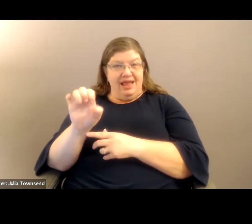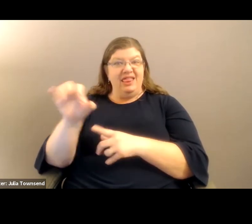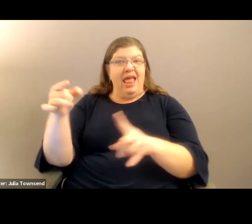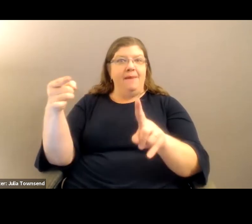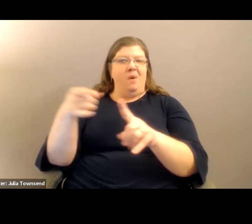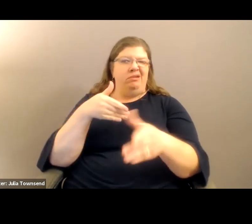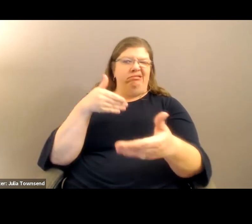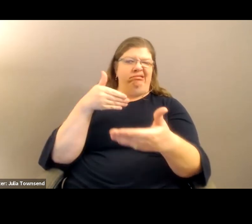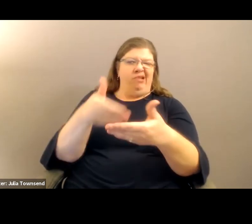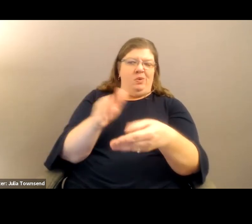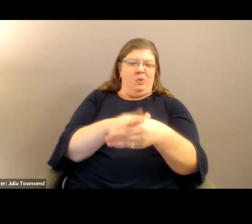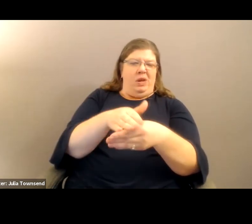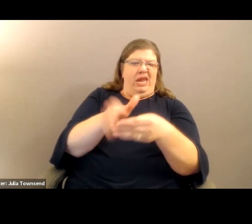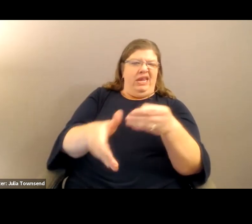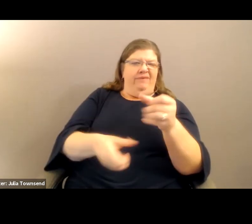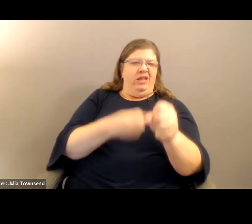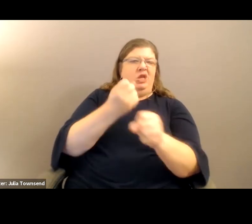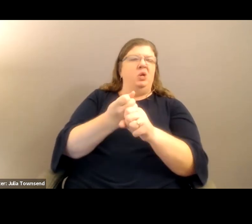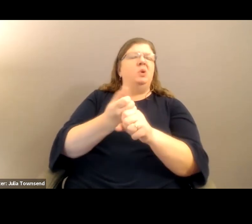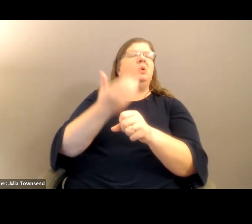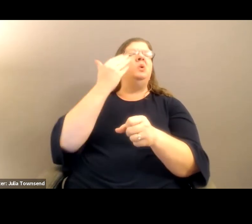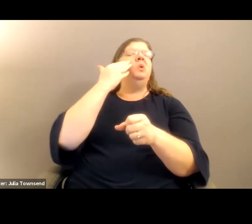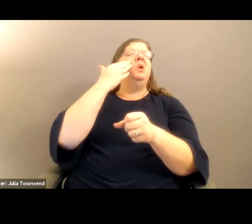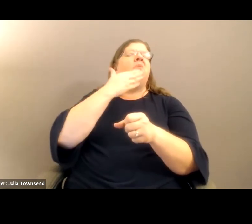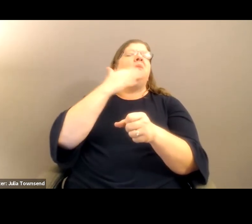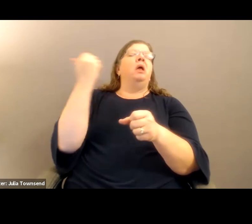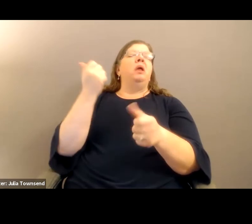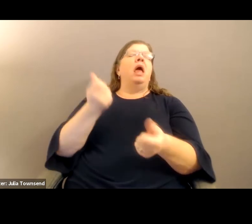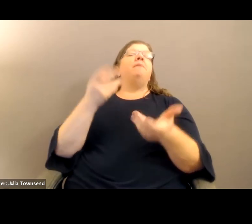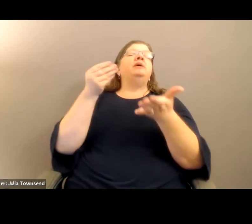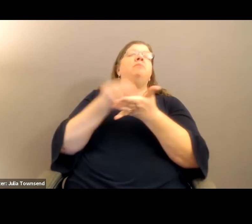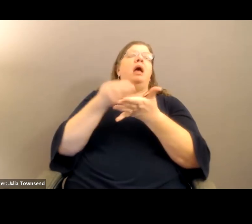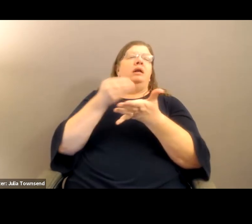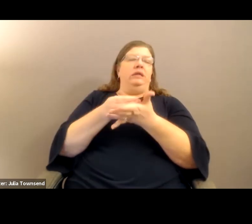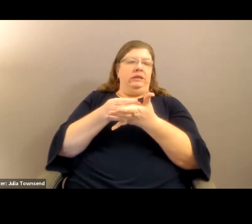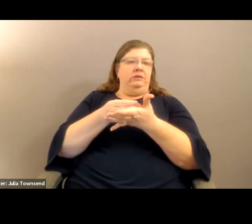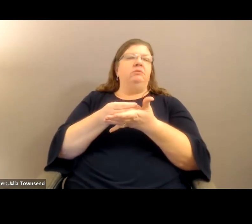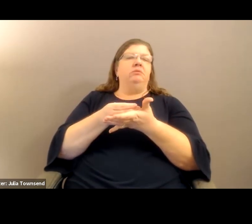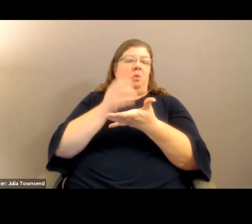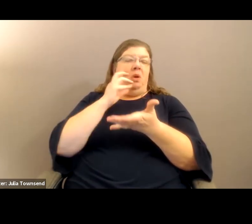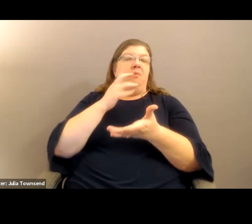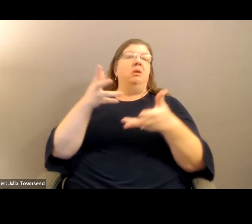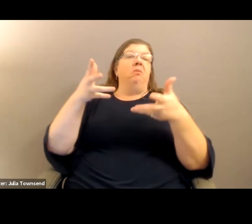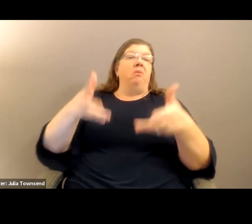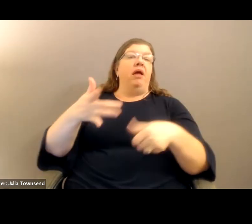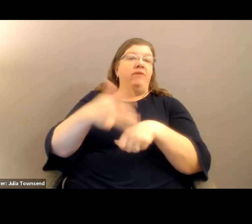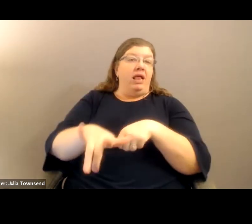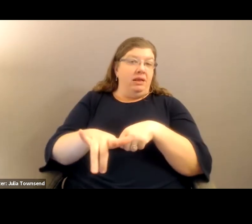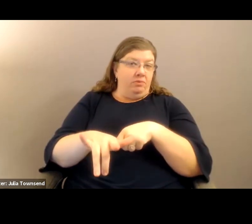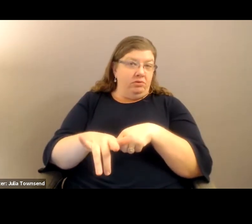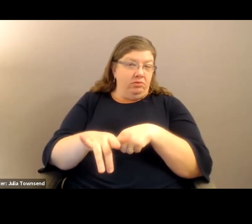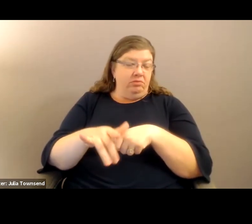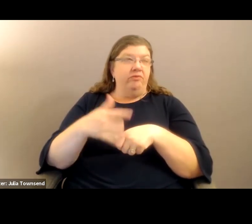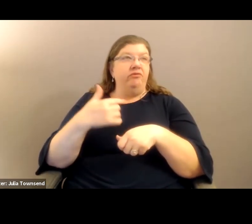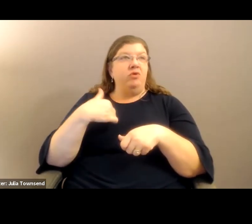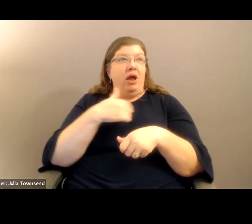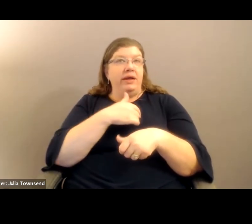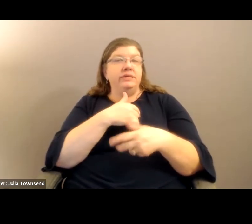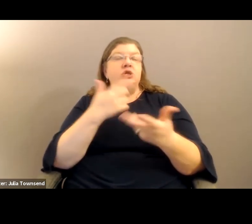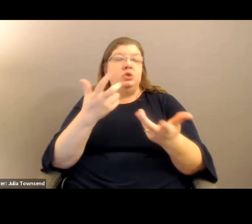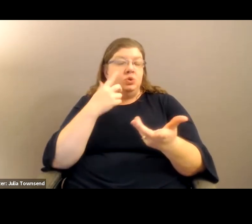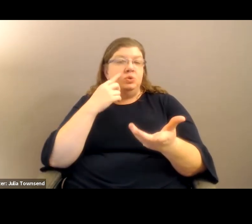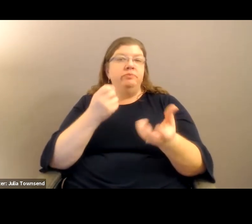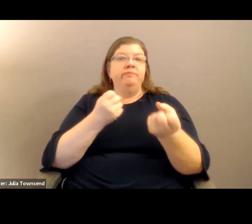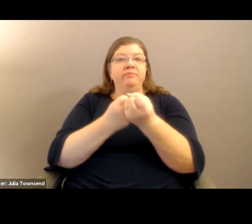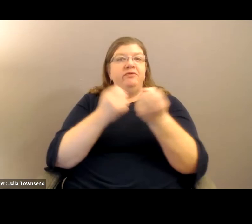pretty close to the end of the year and we kind of have a better sense of how much money is going to be available for us to fund